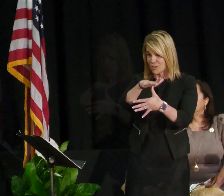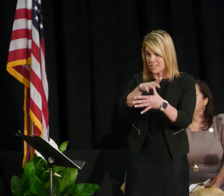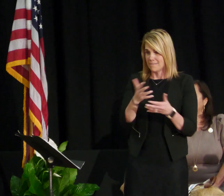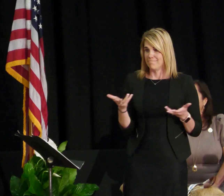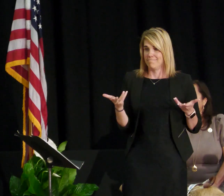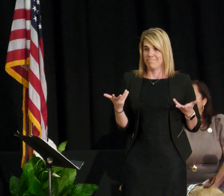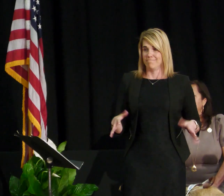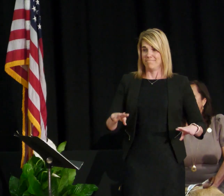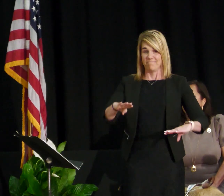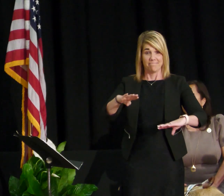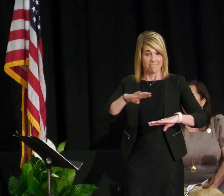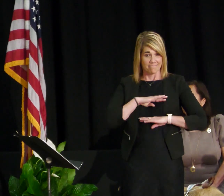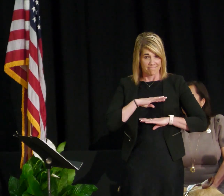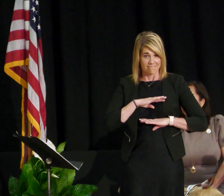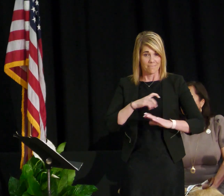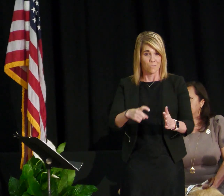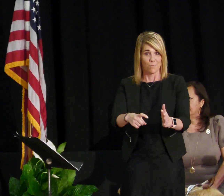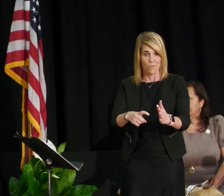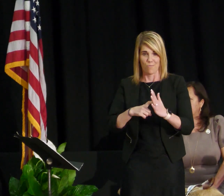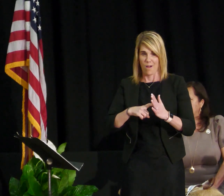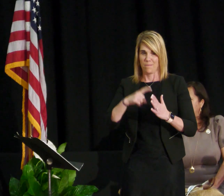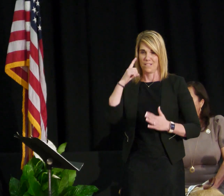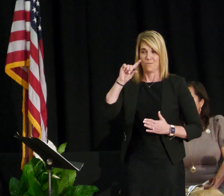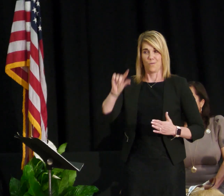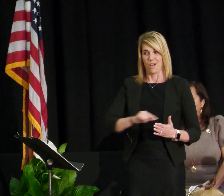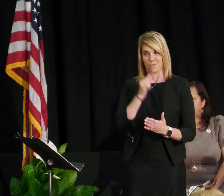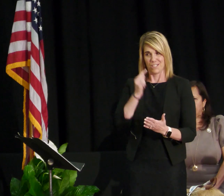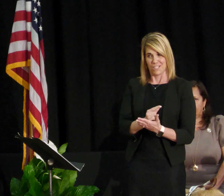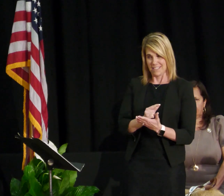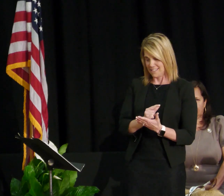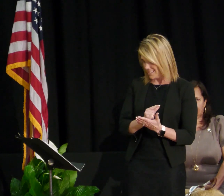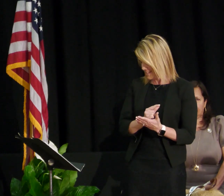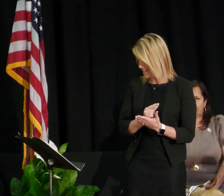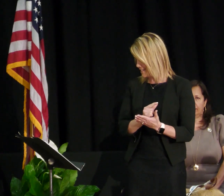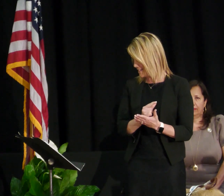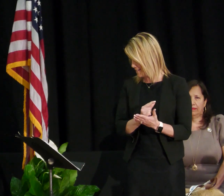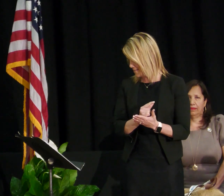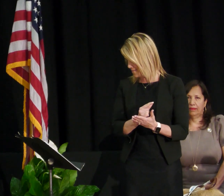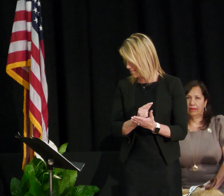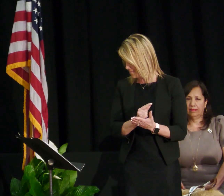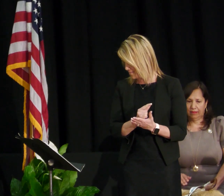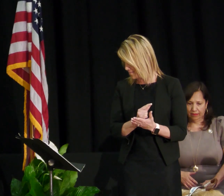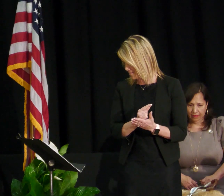These seniors Have completed Their requirements For graduation